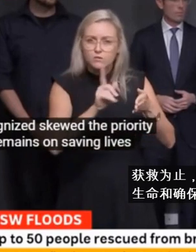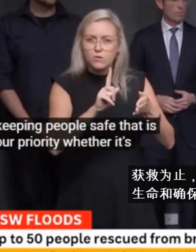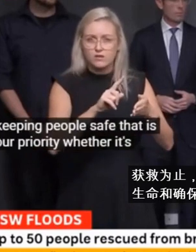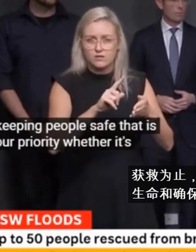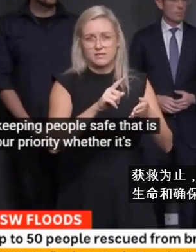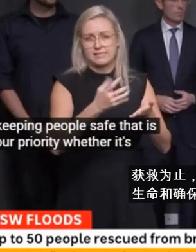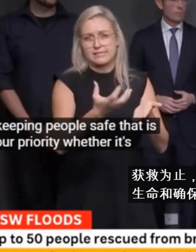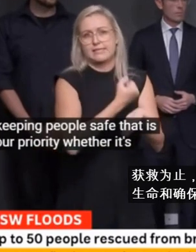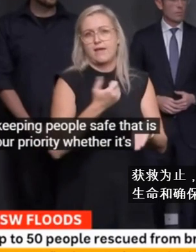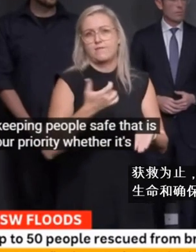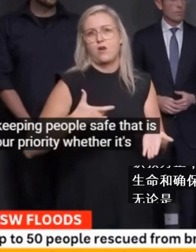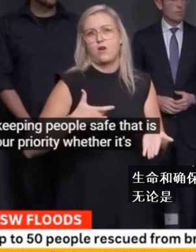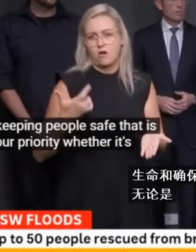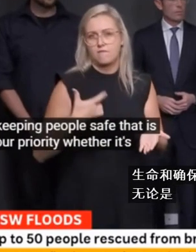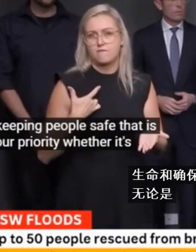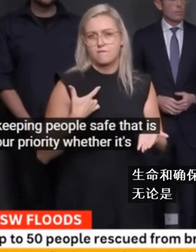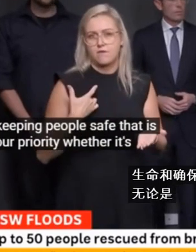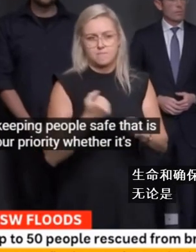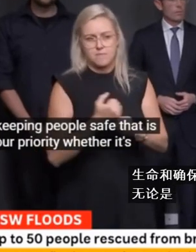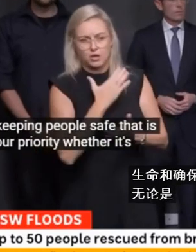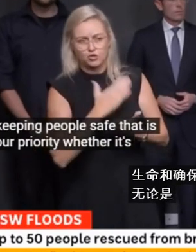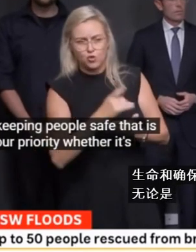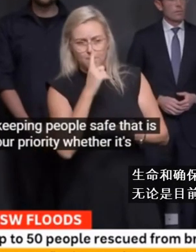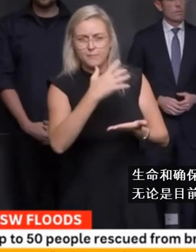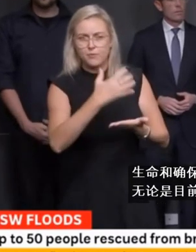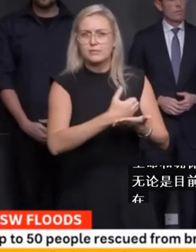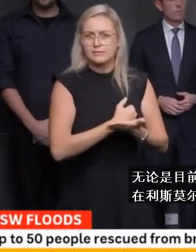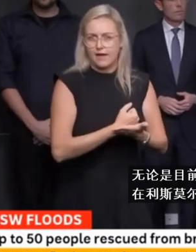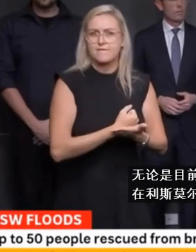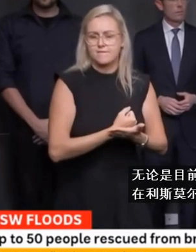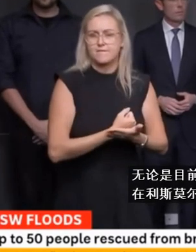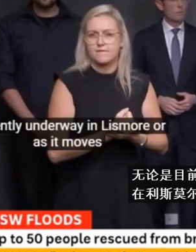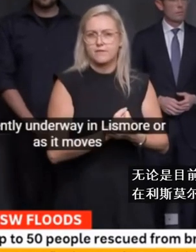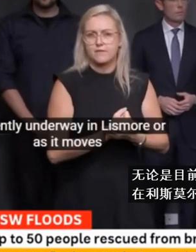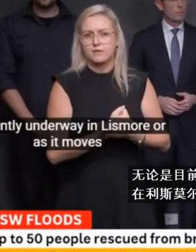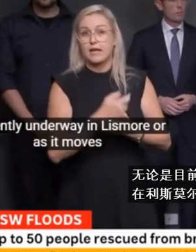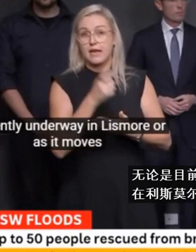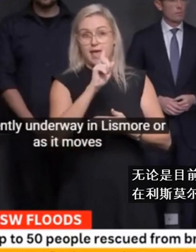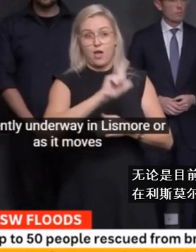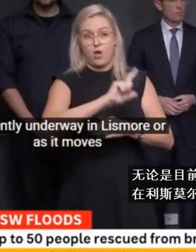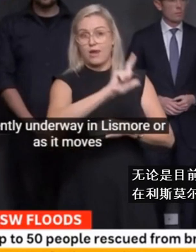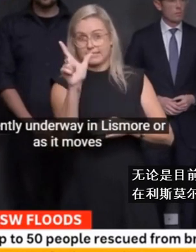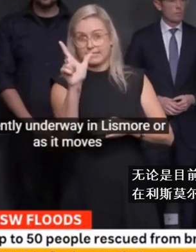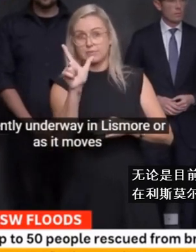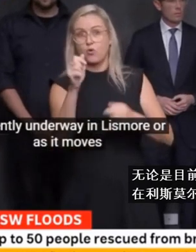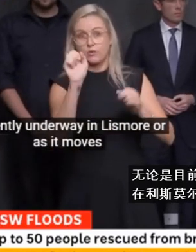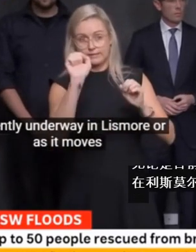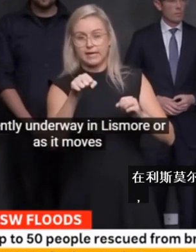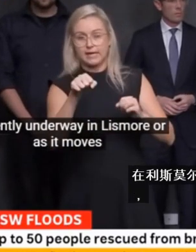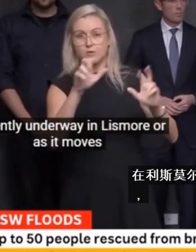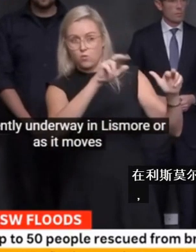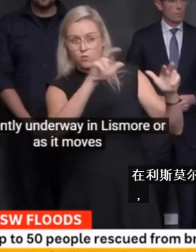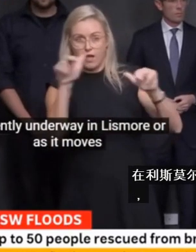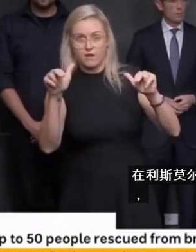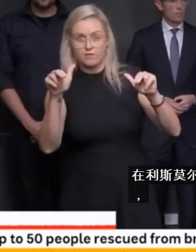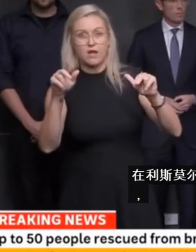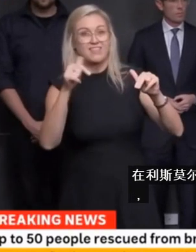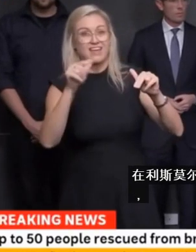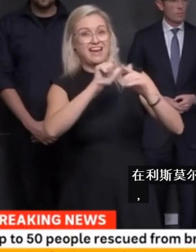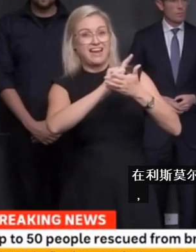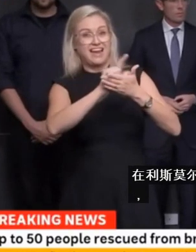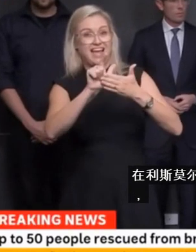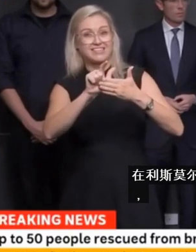keeping people safe. That is our priority, whether it's currently underway in Lismore or as it moves south with this event.